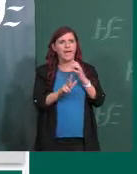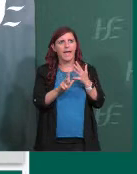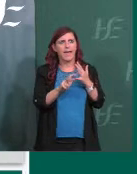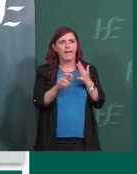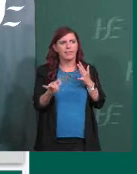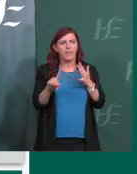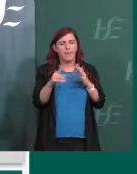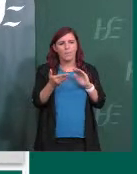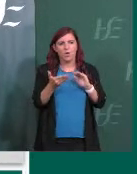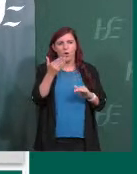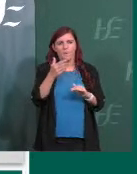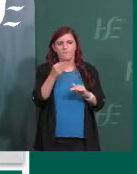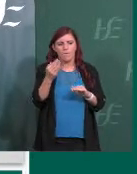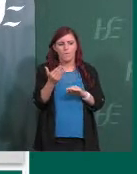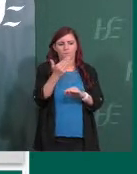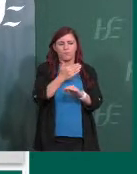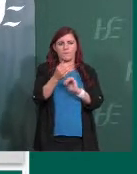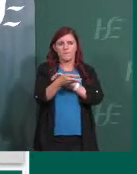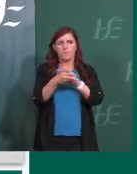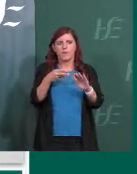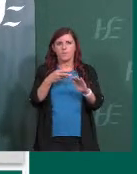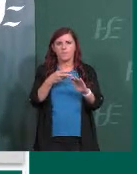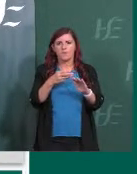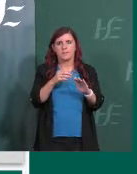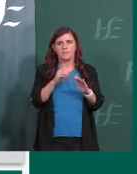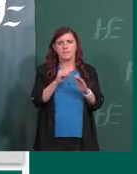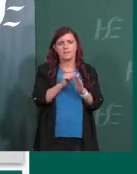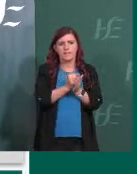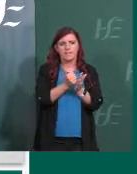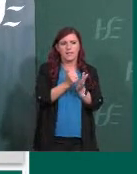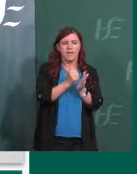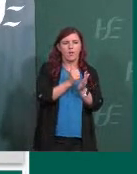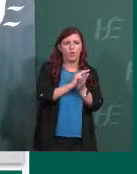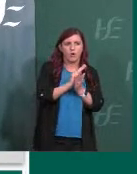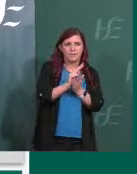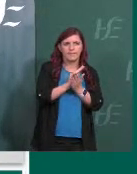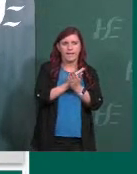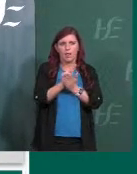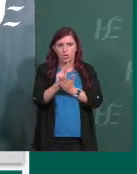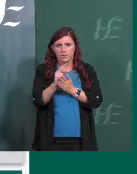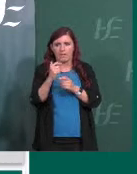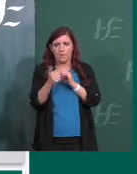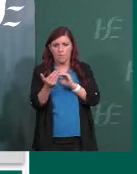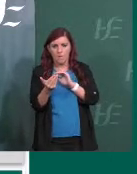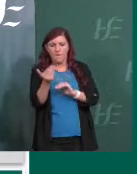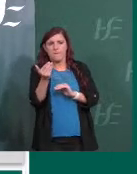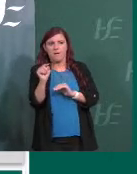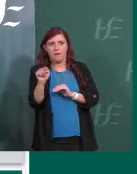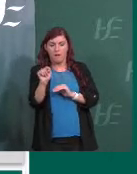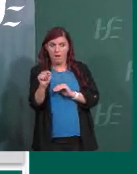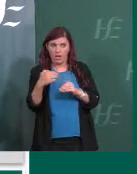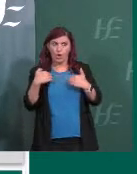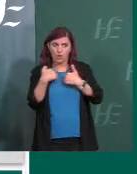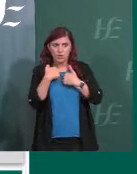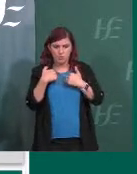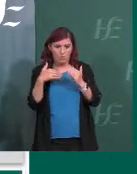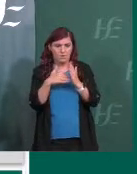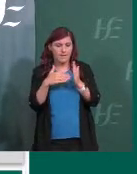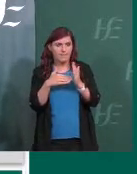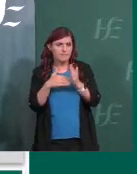up from the previous weeks were 16, 13, and 13. And that is a concern,